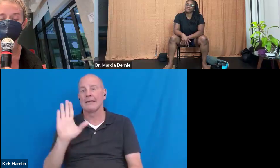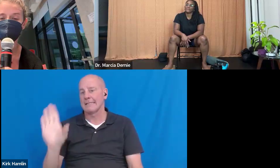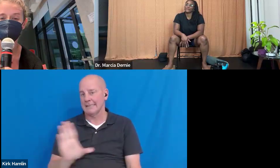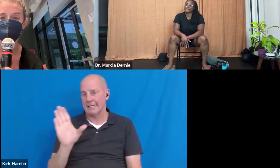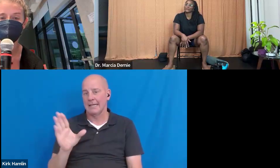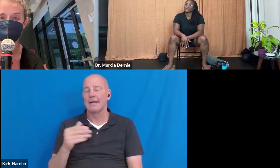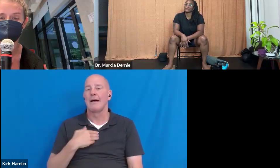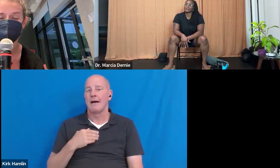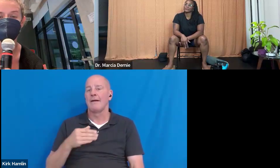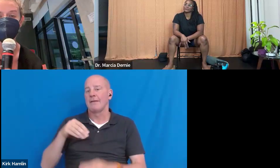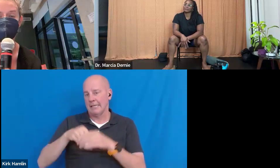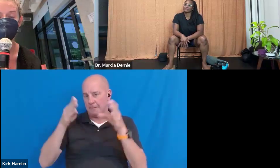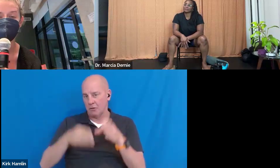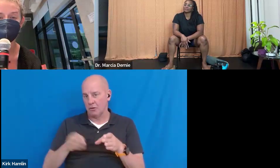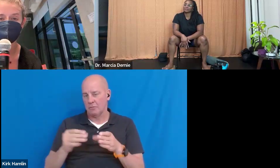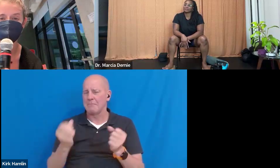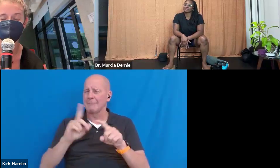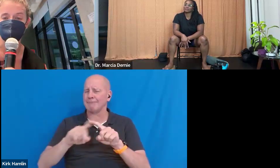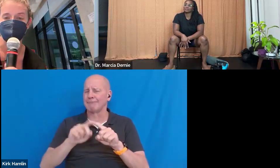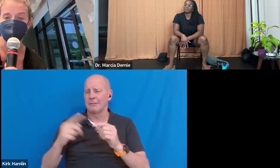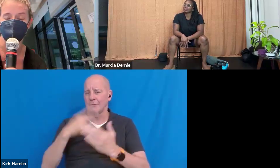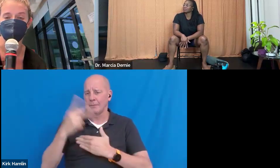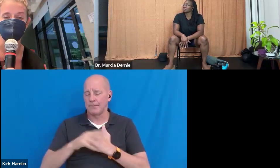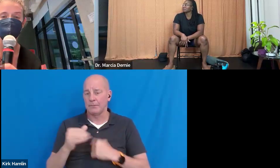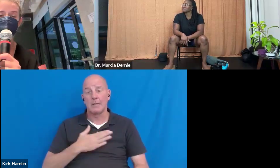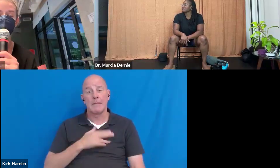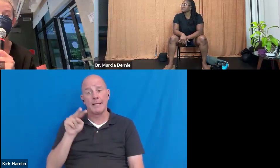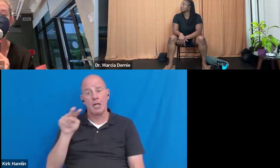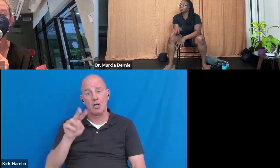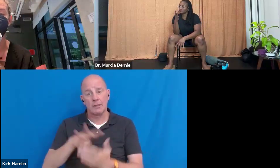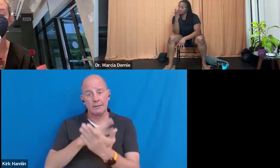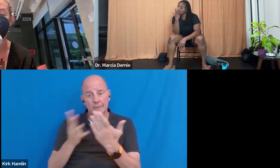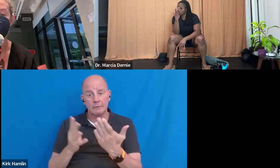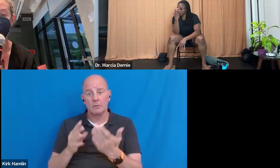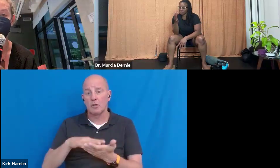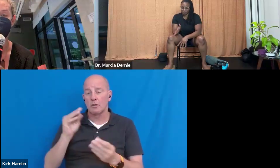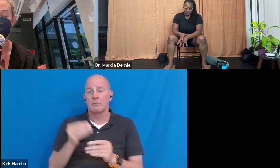virtual programs along the way as well. So please check it out. You can learn more at